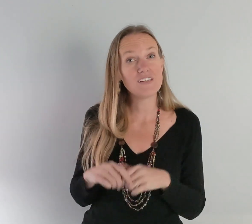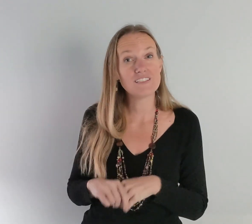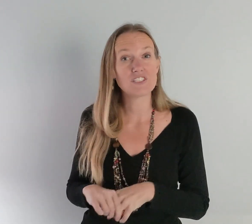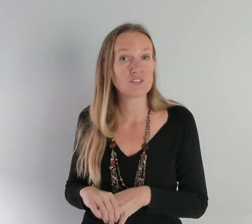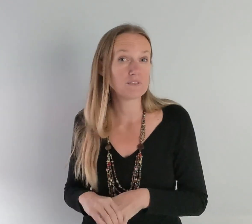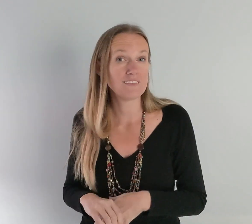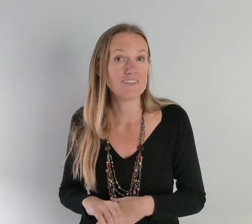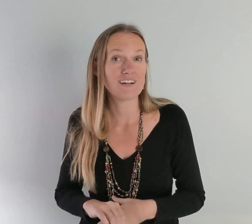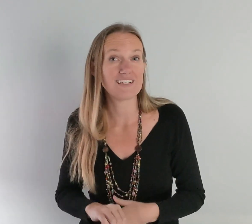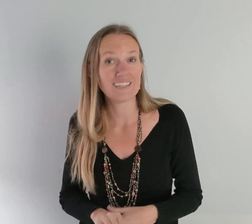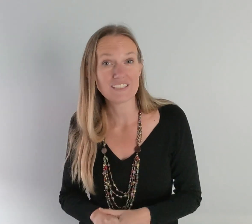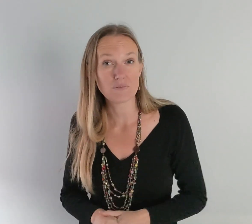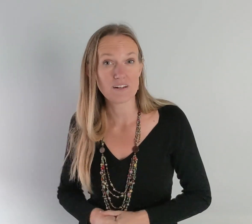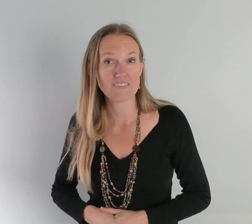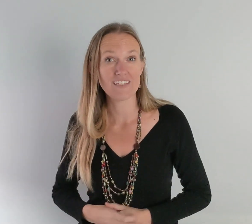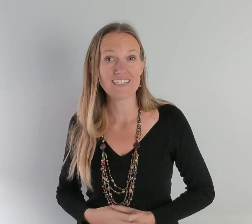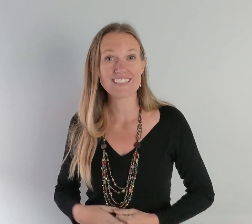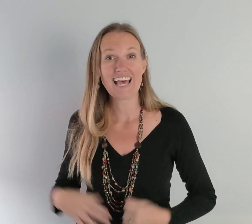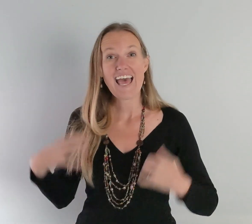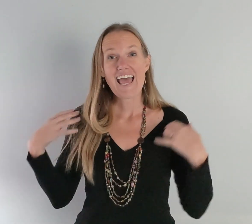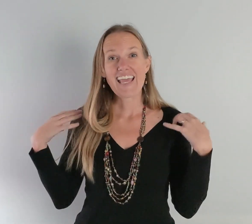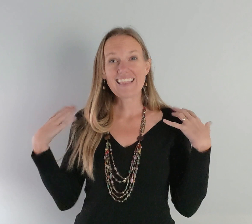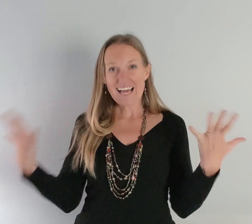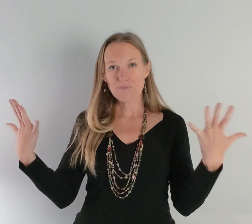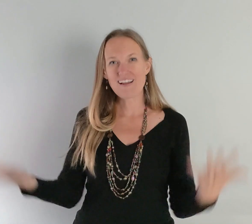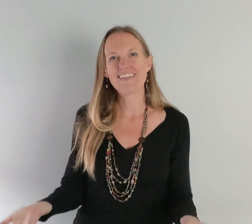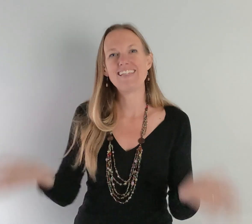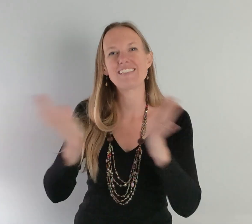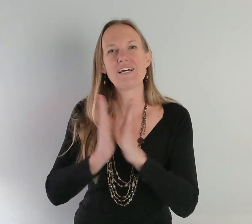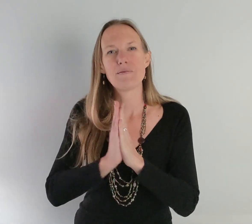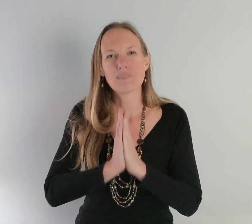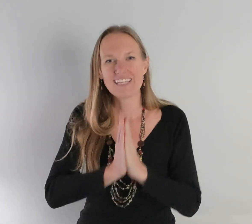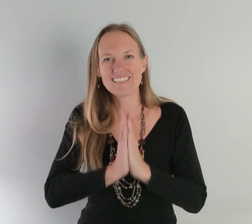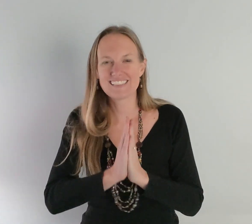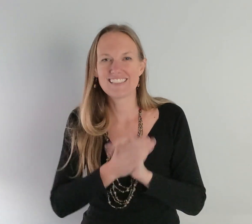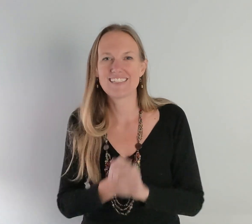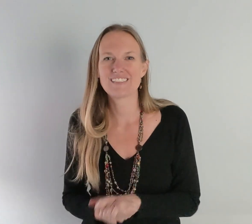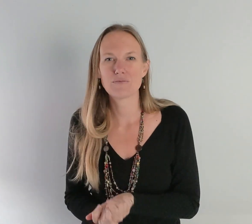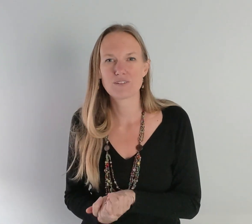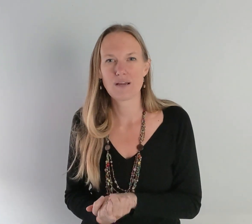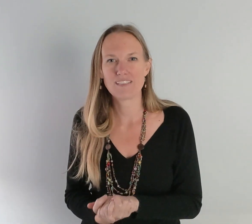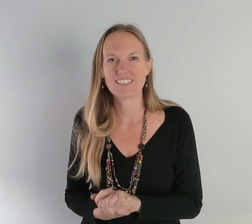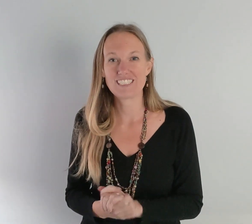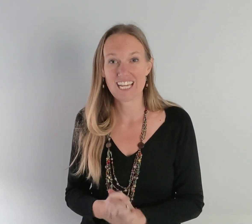in the description, you'll find a link to print out the lyrics. And last but not least, please consider subscribing to the